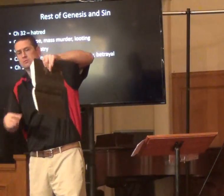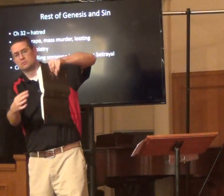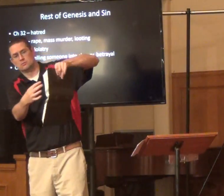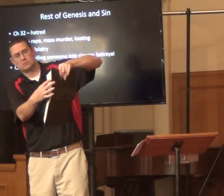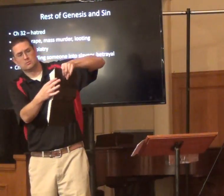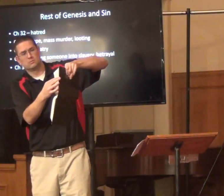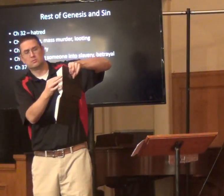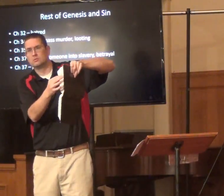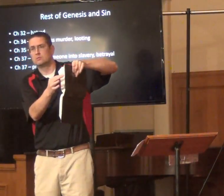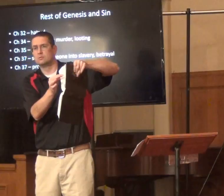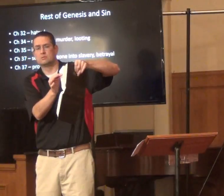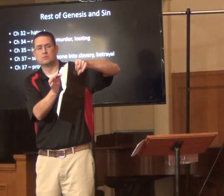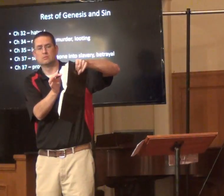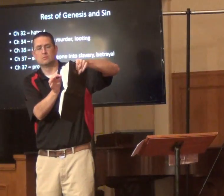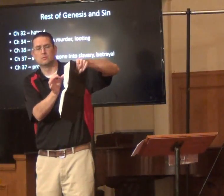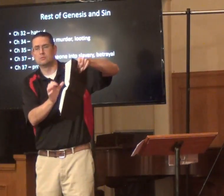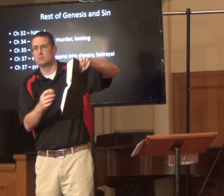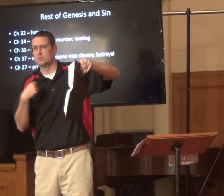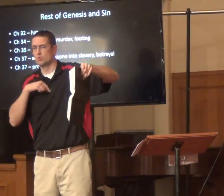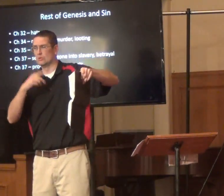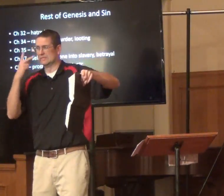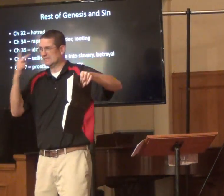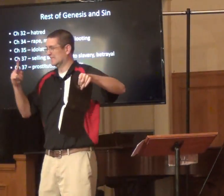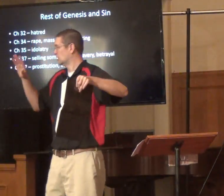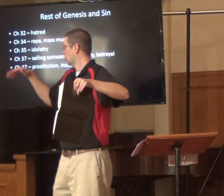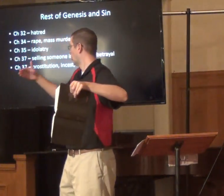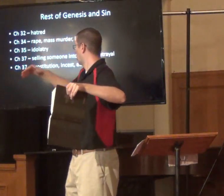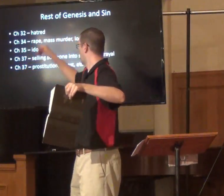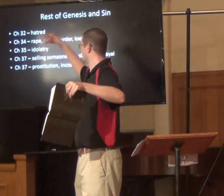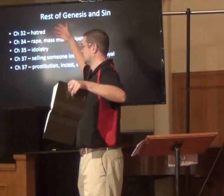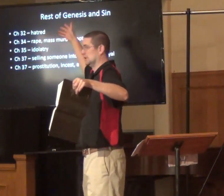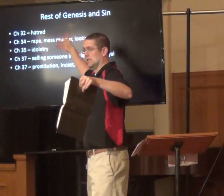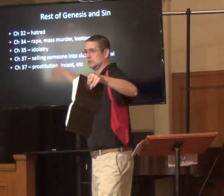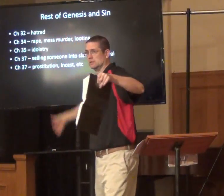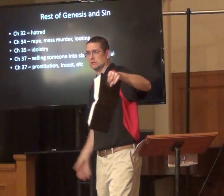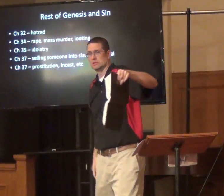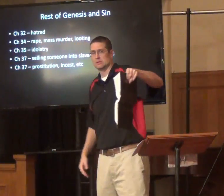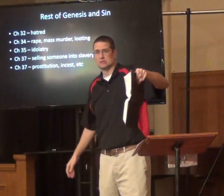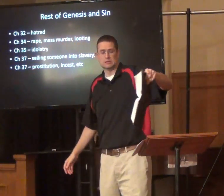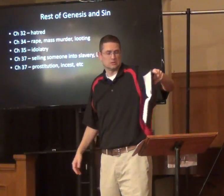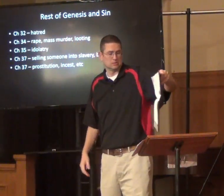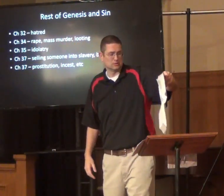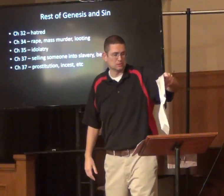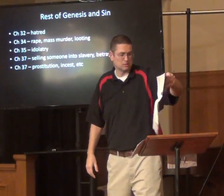This is the whole Old Testament. And we see all of this.